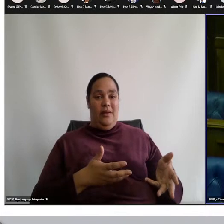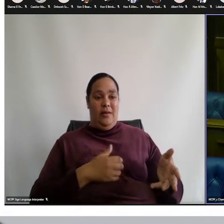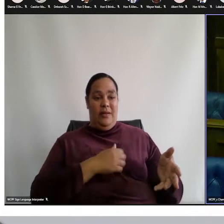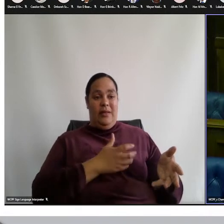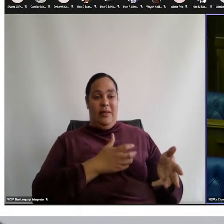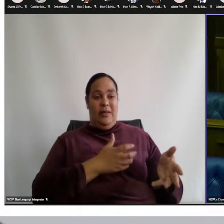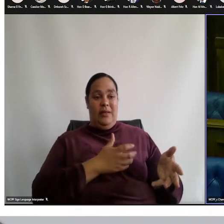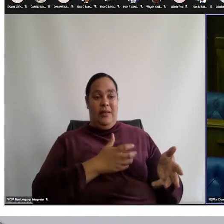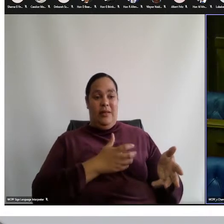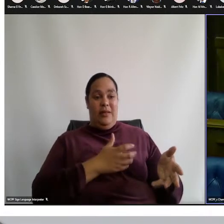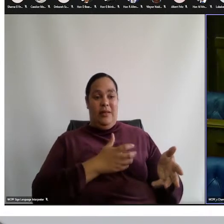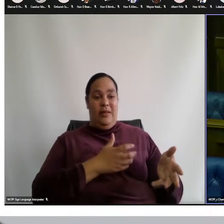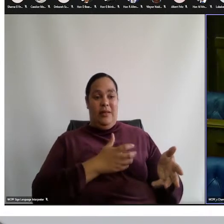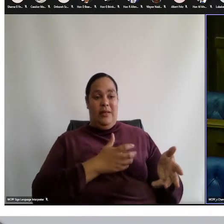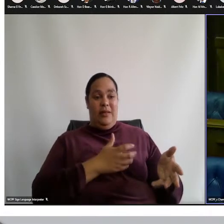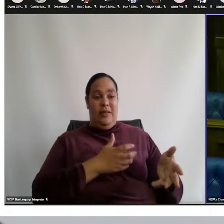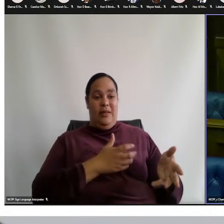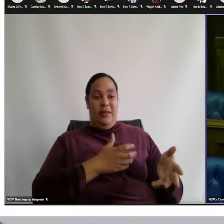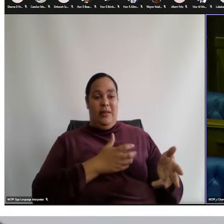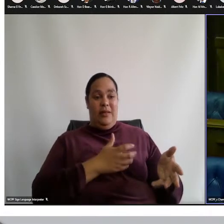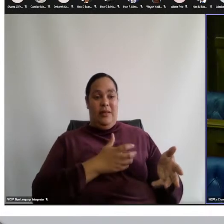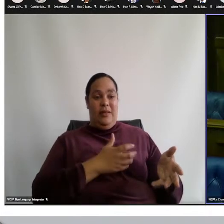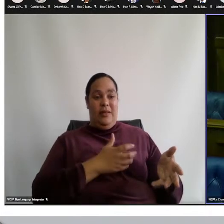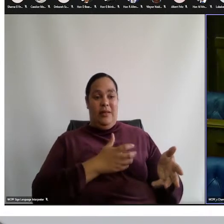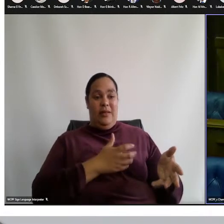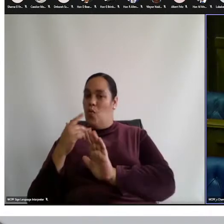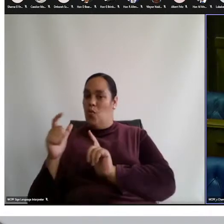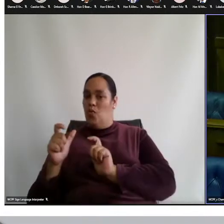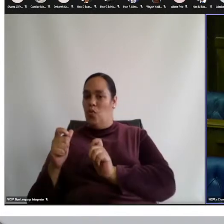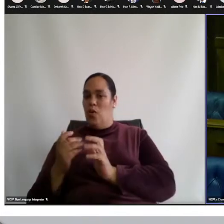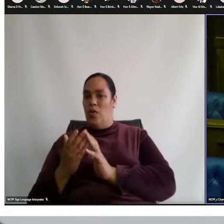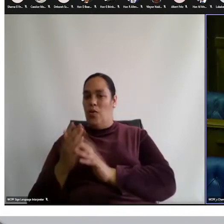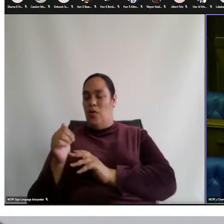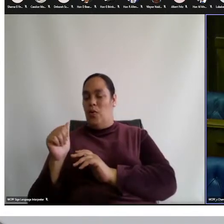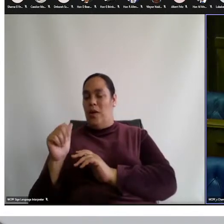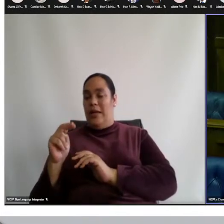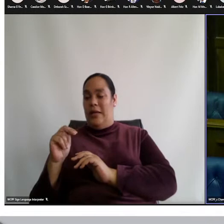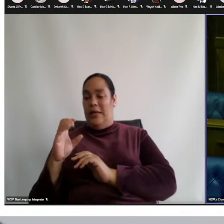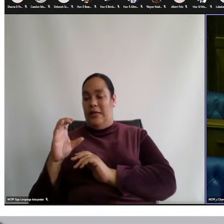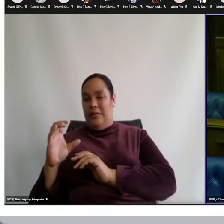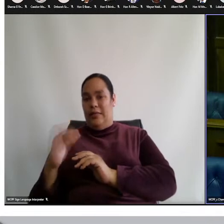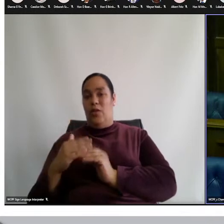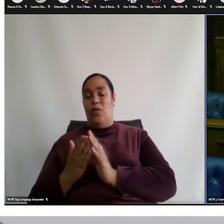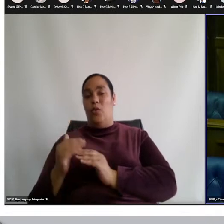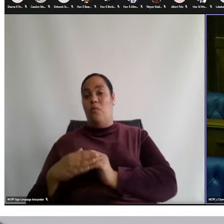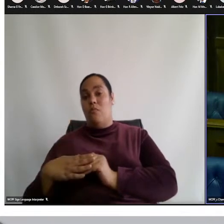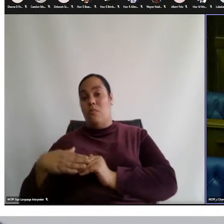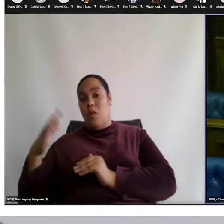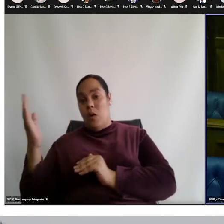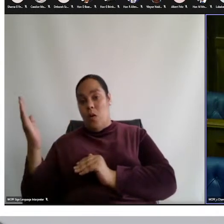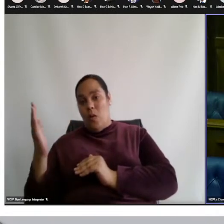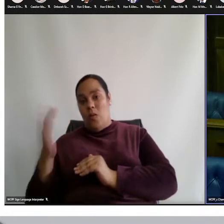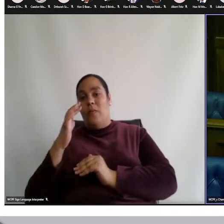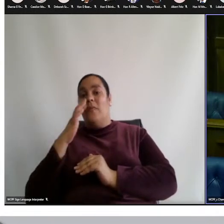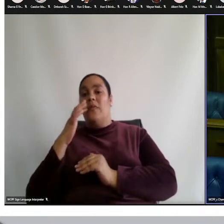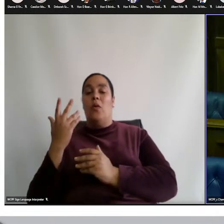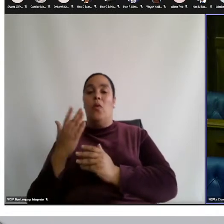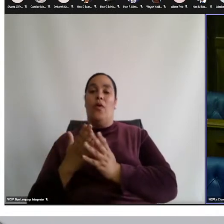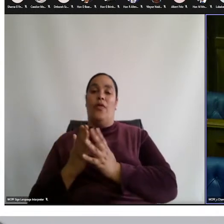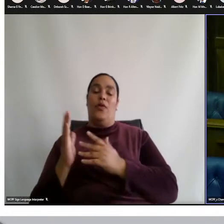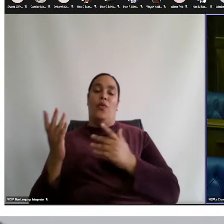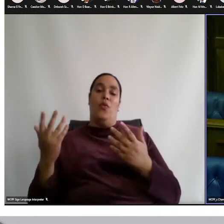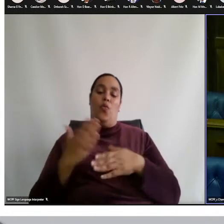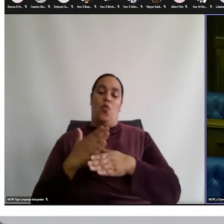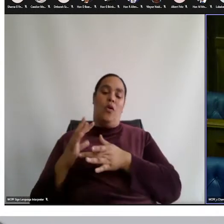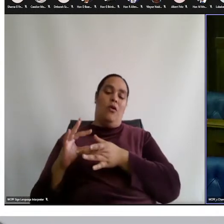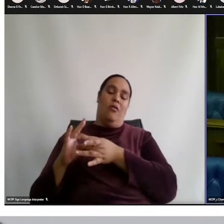municipalities which are either run by the ANC through a majority or through coalition. So